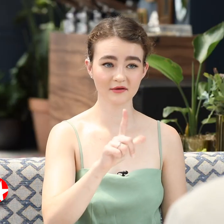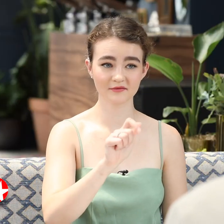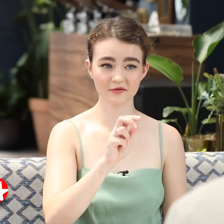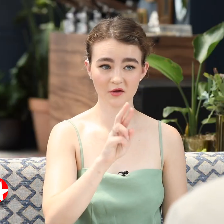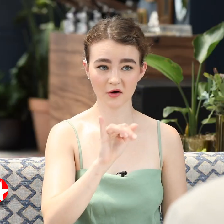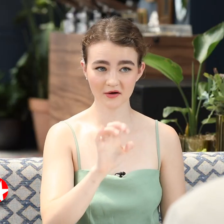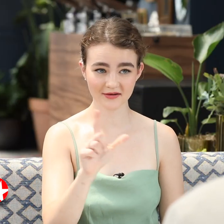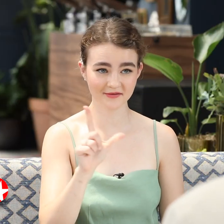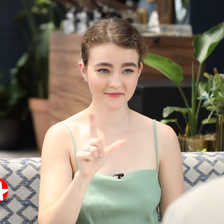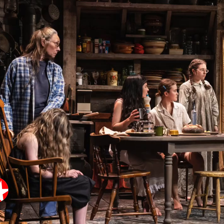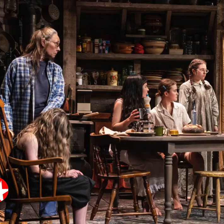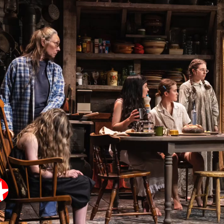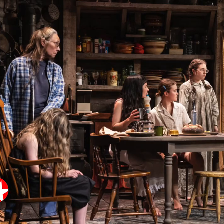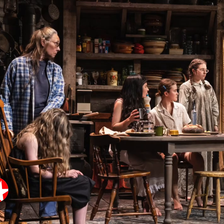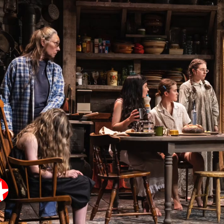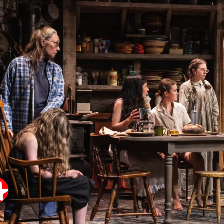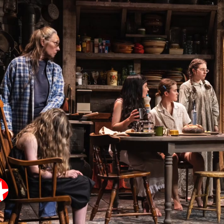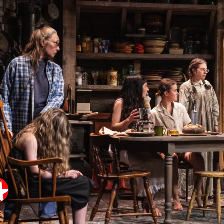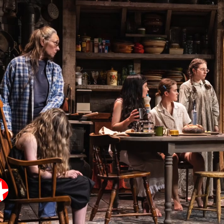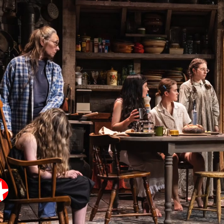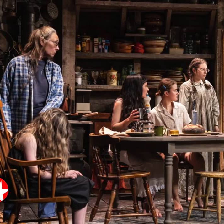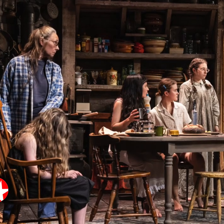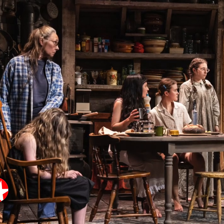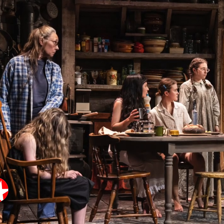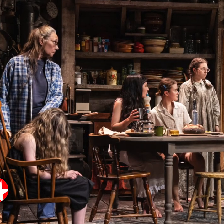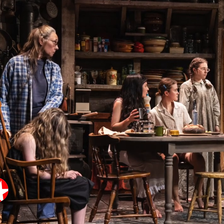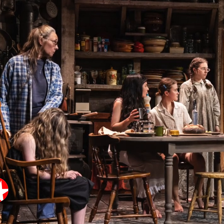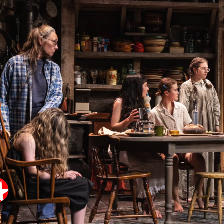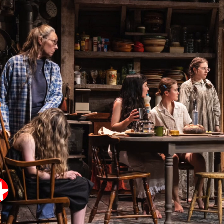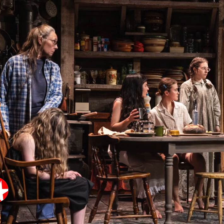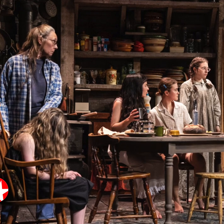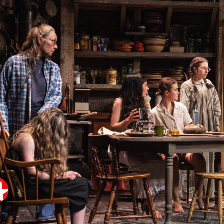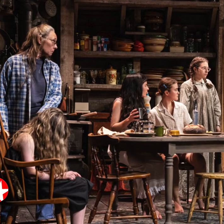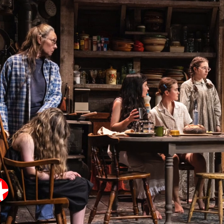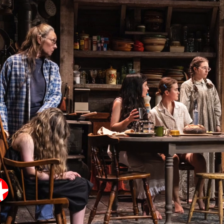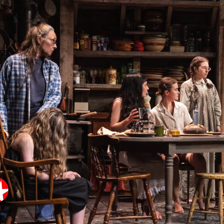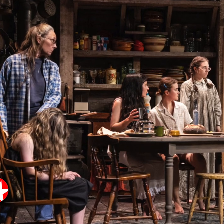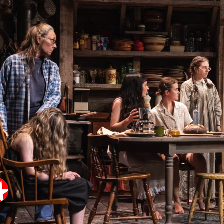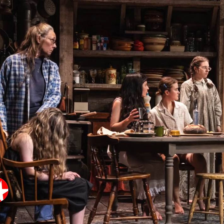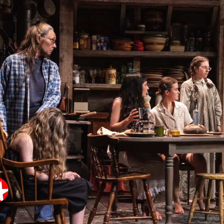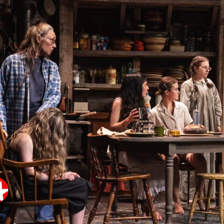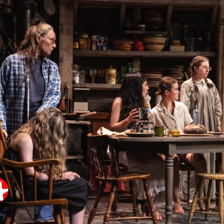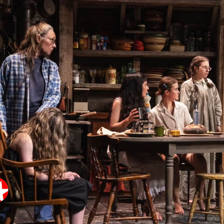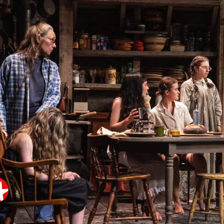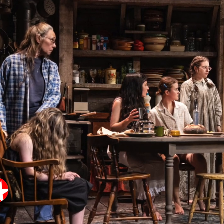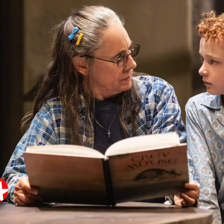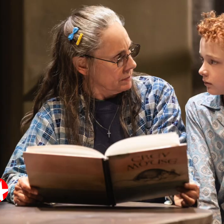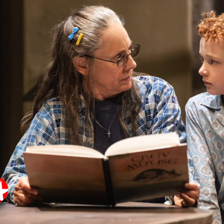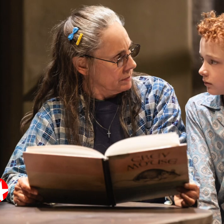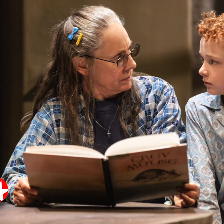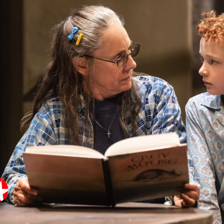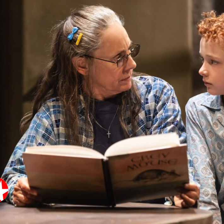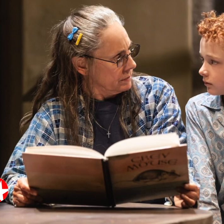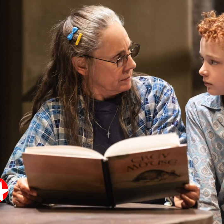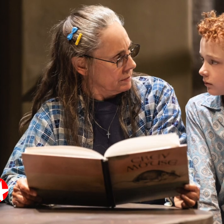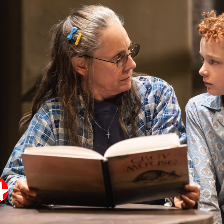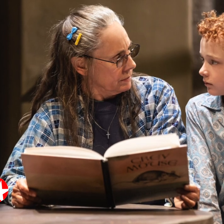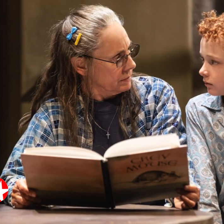my God. I mean, to work with Laurie Metcalf, it's amazing. She's so beautiful. And on day one, during rehearsals, she